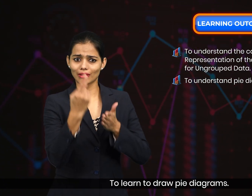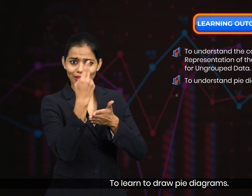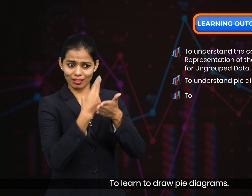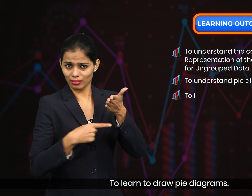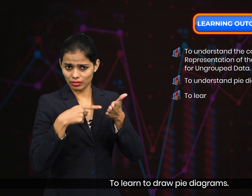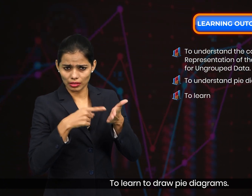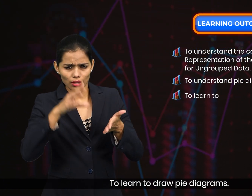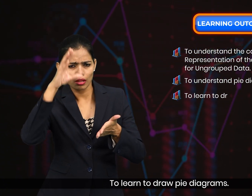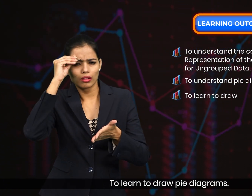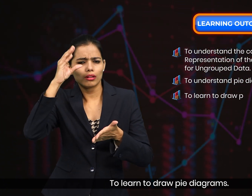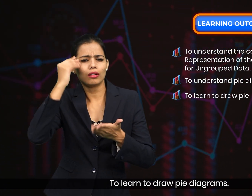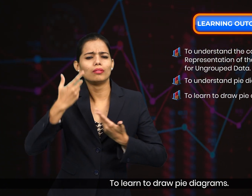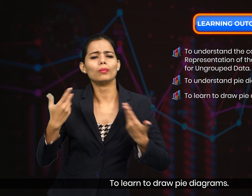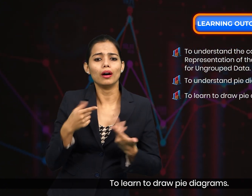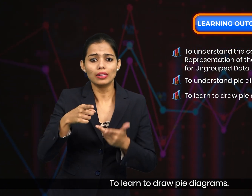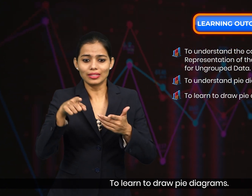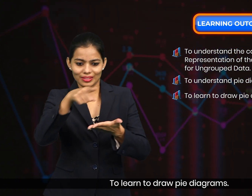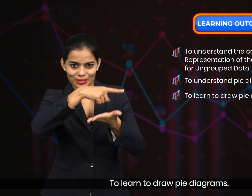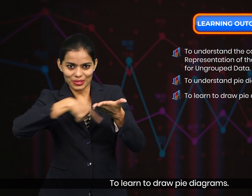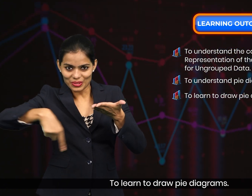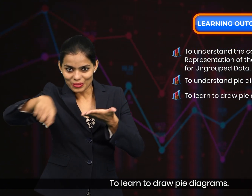To learn to draw pie diagrams.